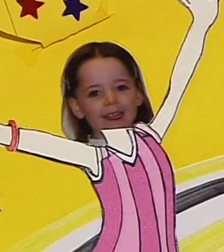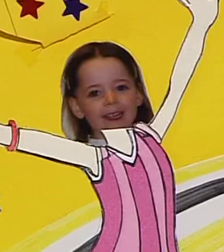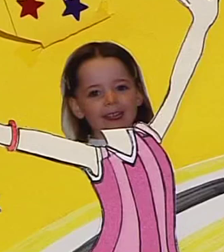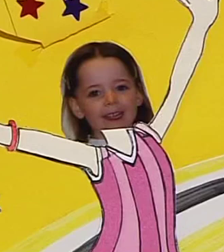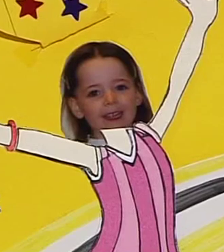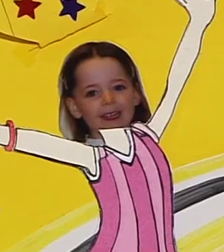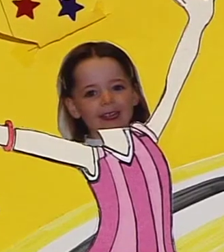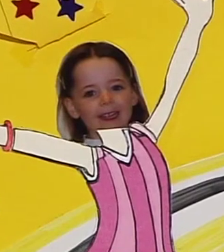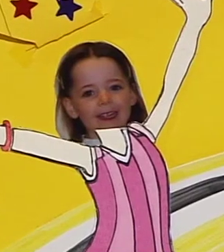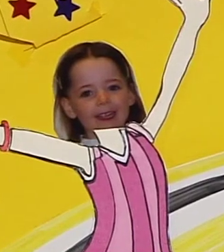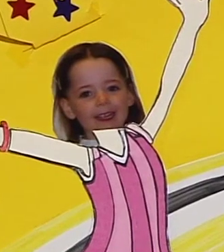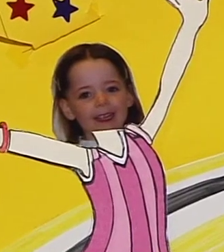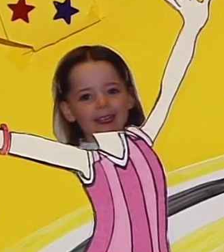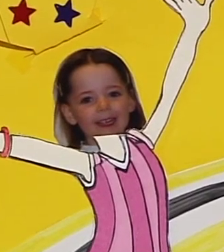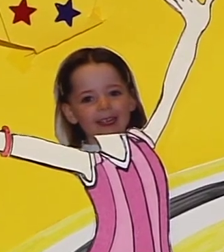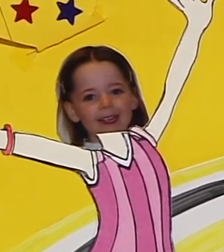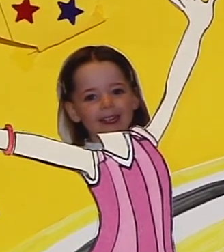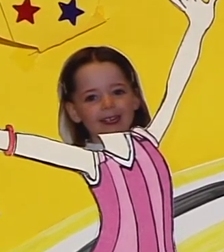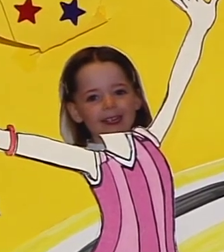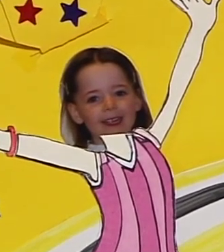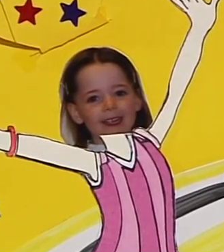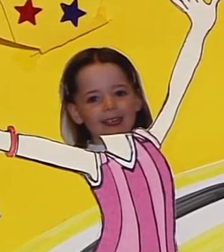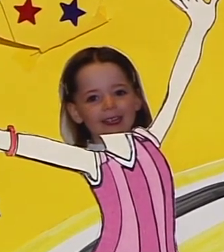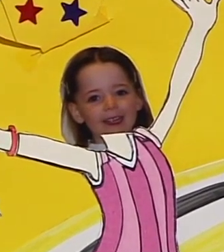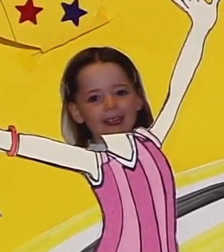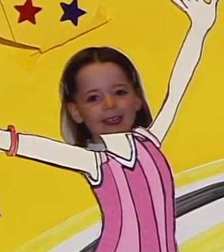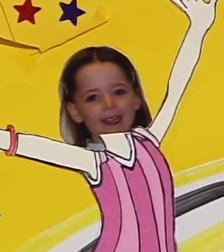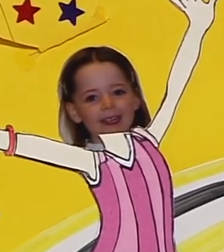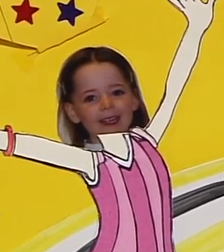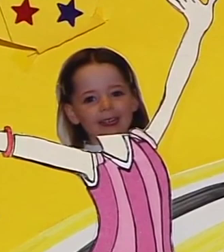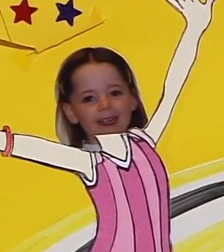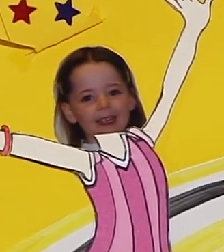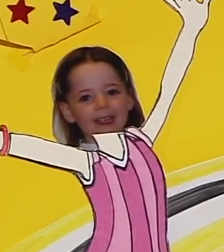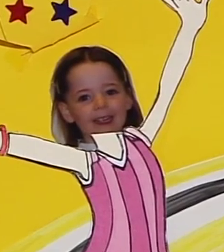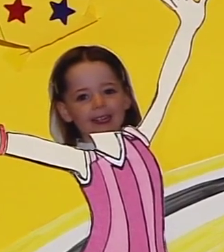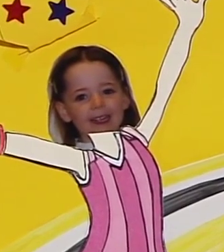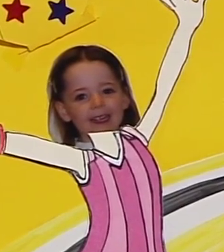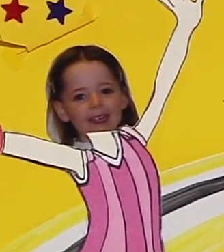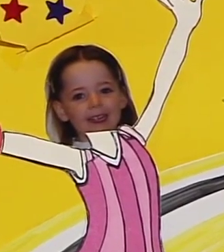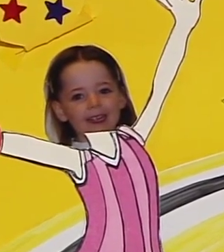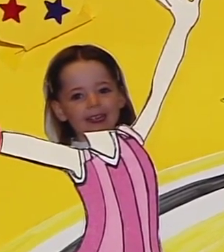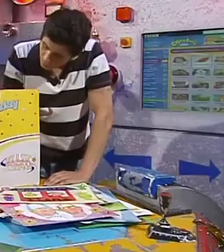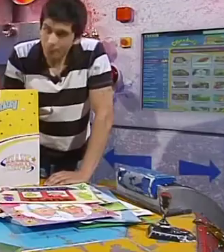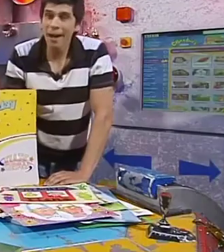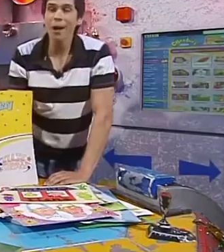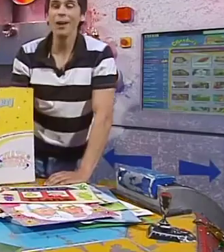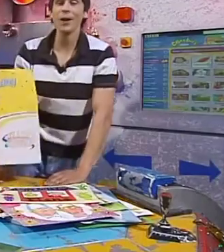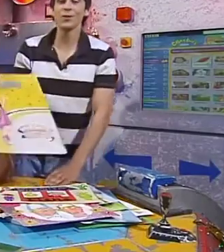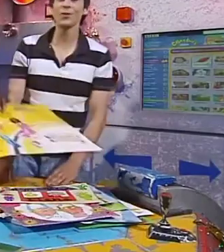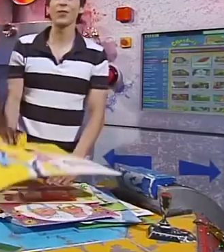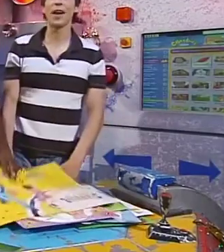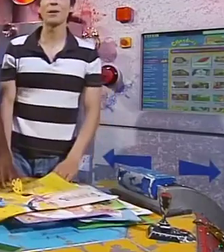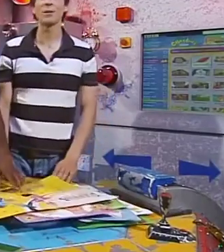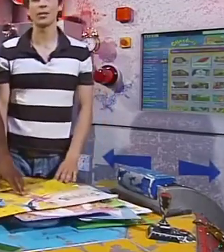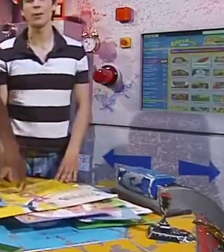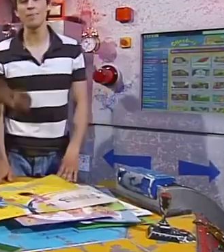to come for Ellie. Lots of love and hugs from Mummy and Daddy, Grandma, Granddad, Nana and Grandpa, and all the rest of your family. Well, lots of